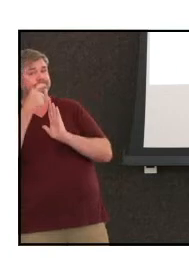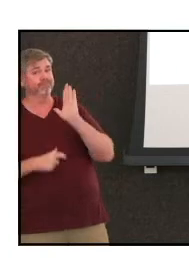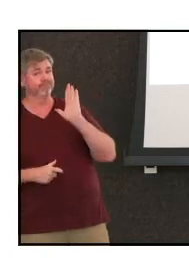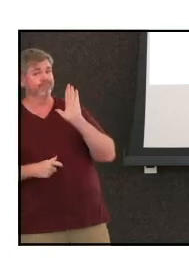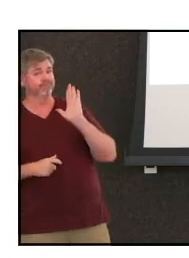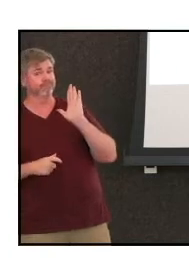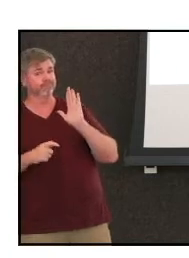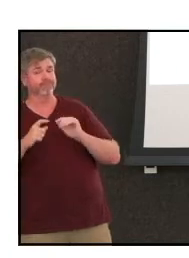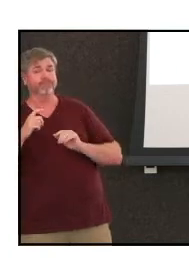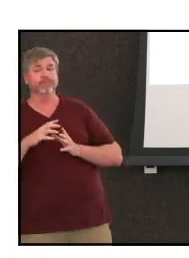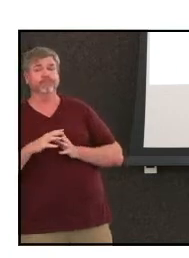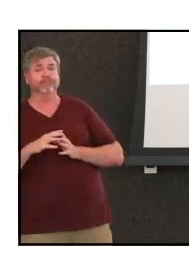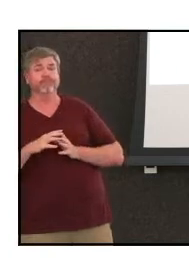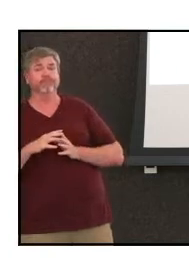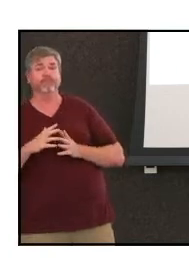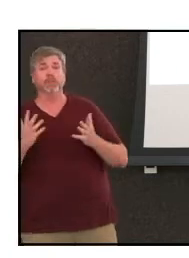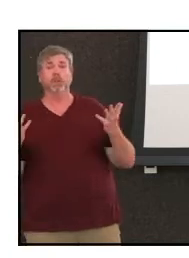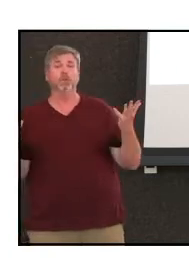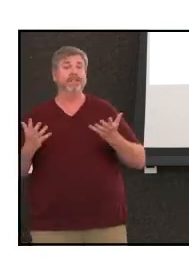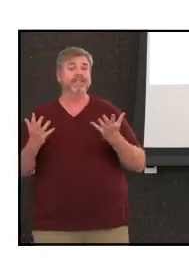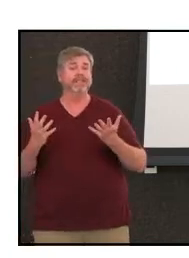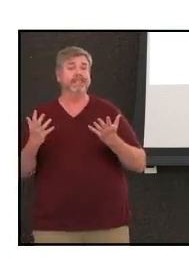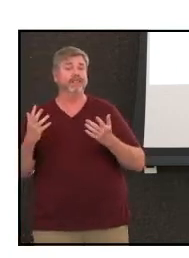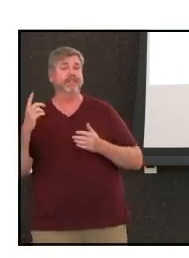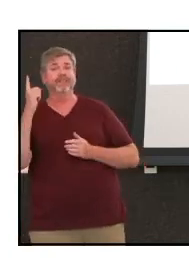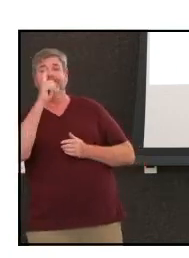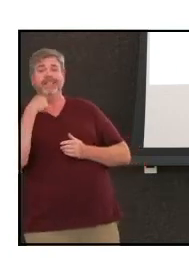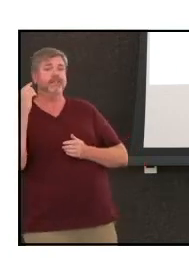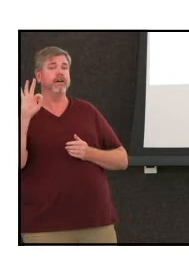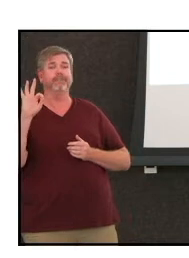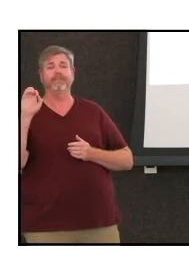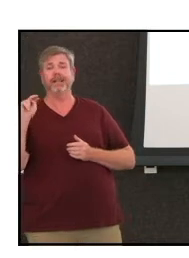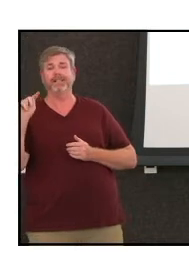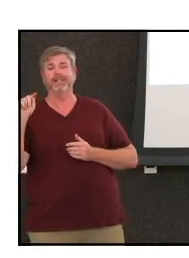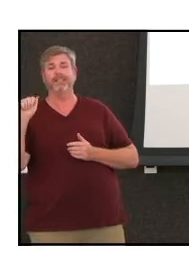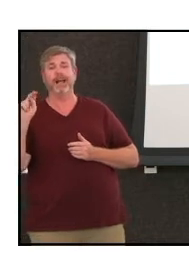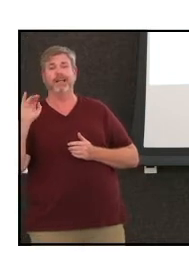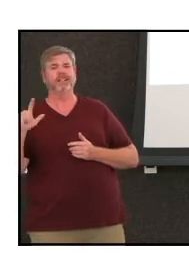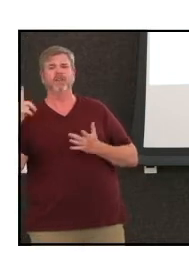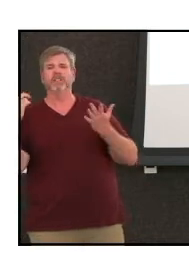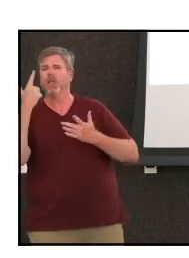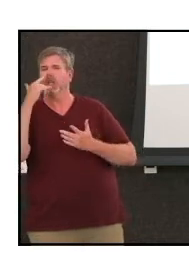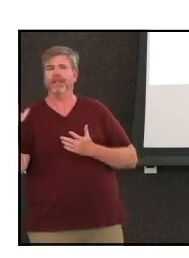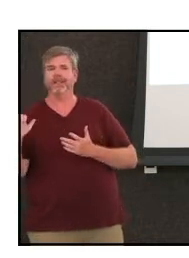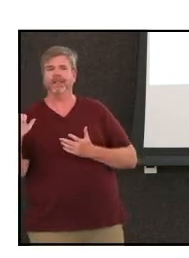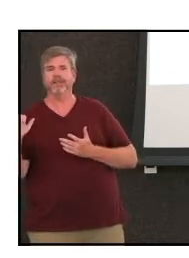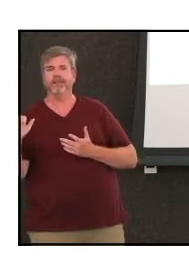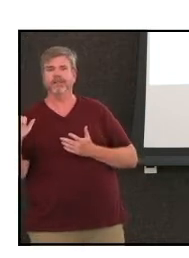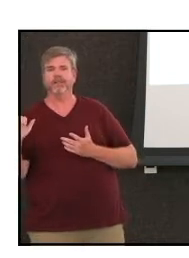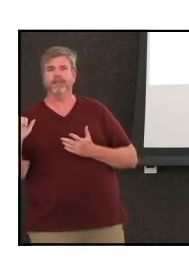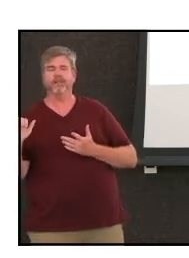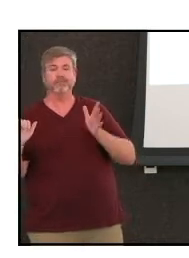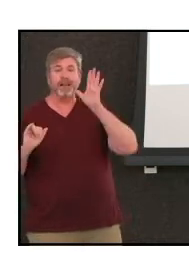is your parents, your brothers and sisters, your friends. And what we can see here, the people that are being affected the most